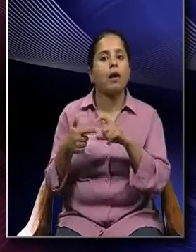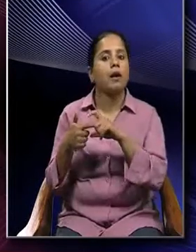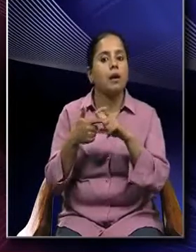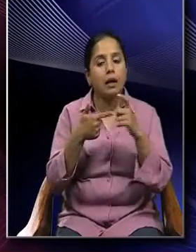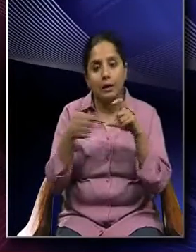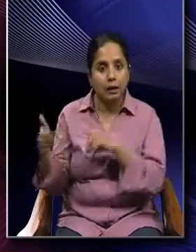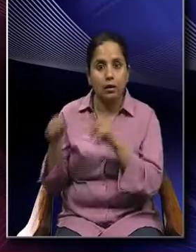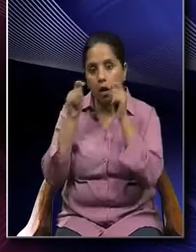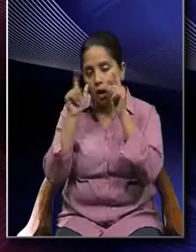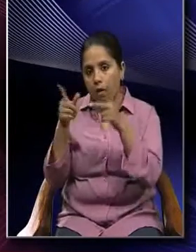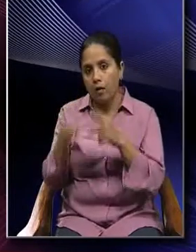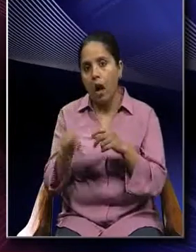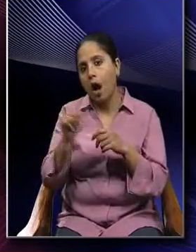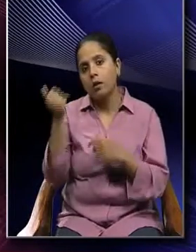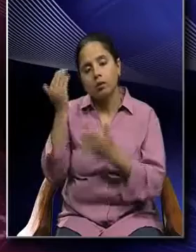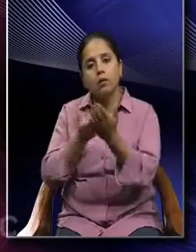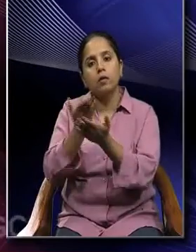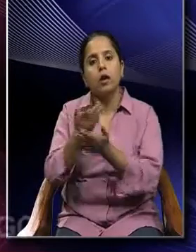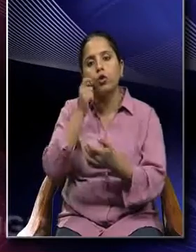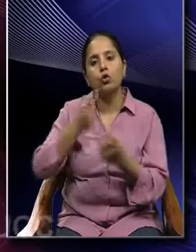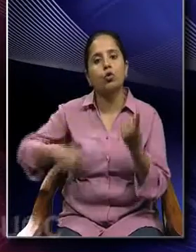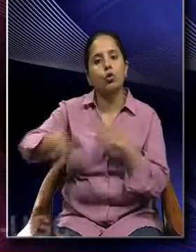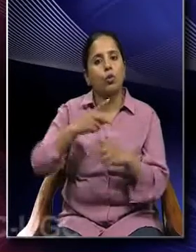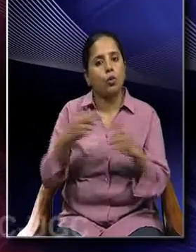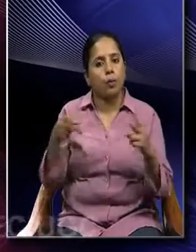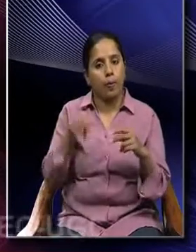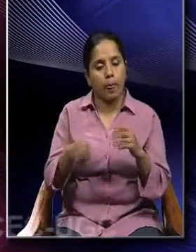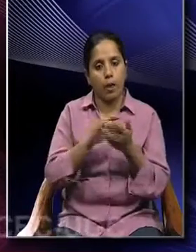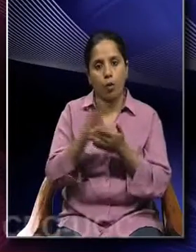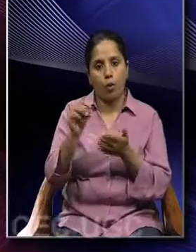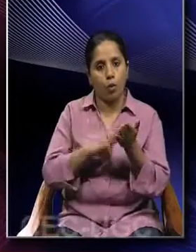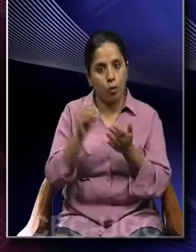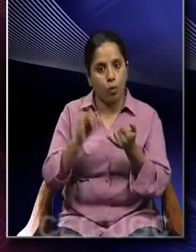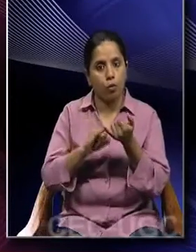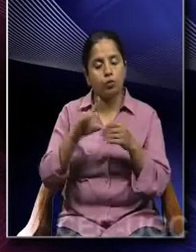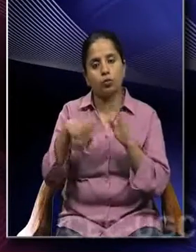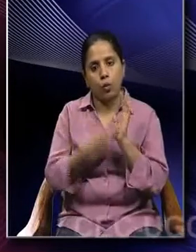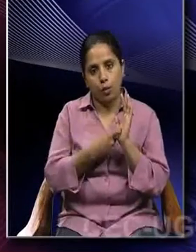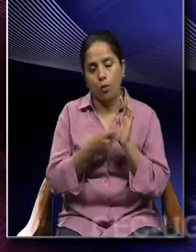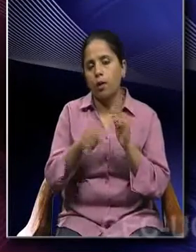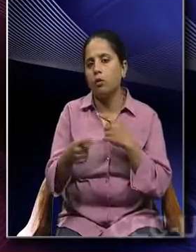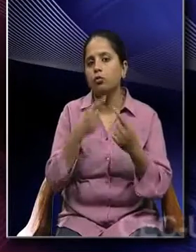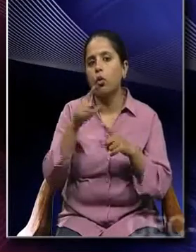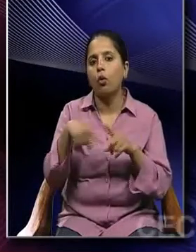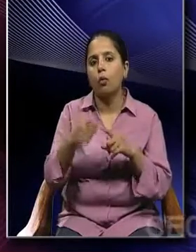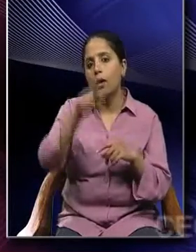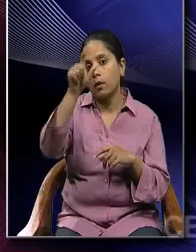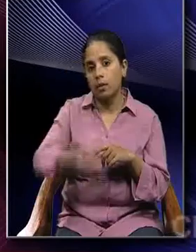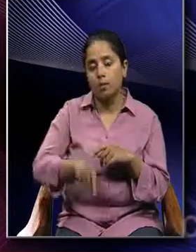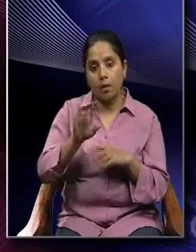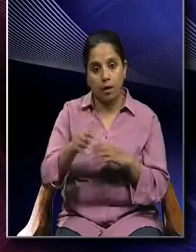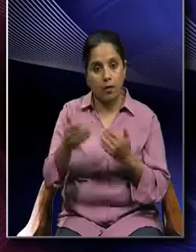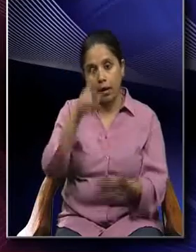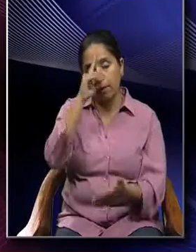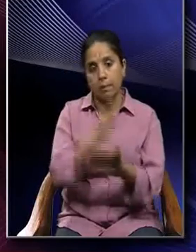Awakening suggests another model of human being, which is known as Homo sober, where we talk about a person who